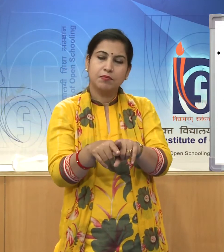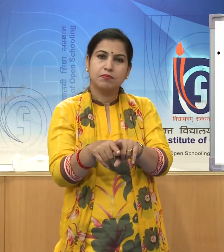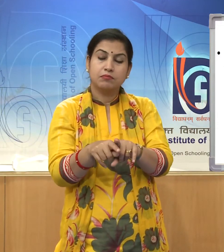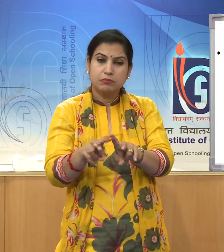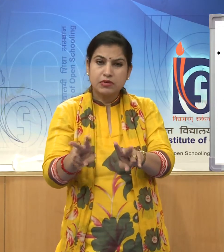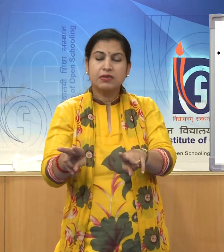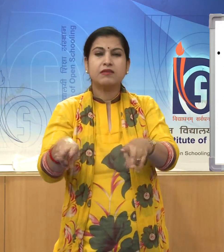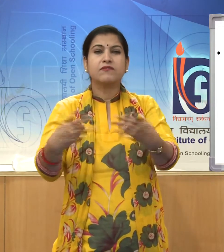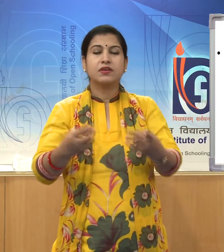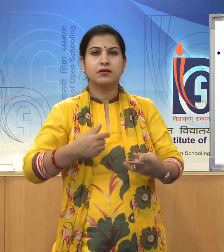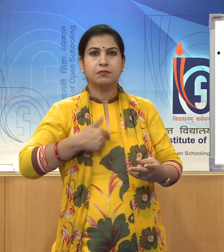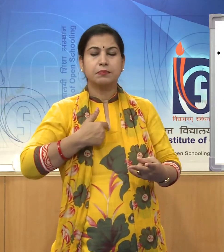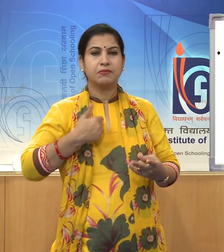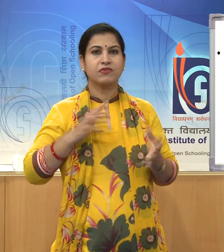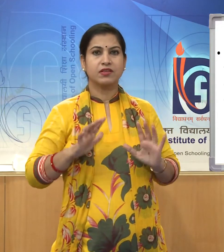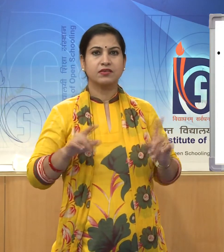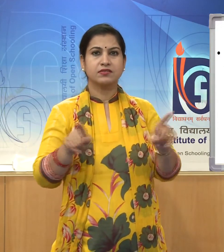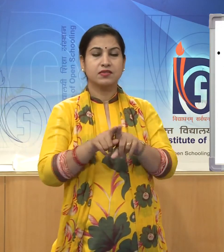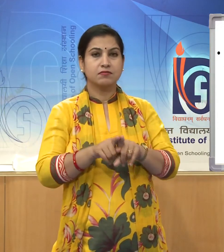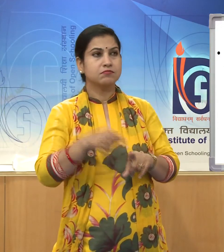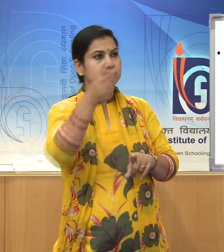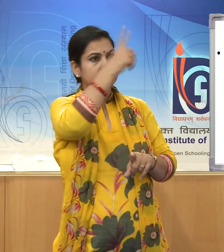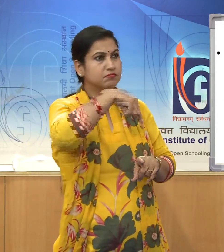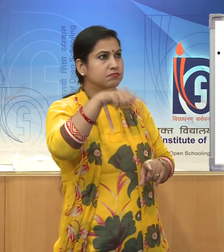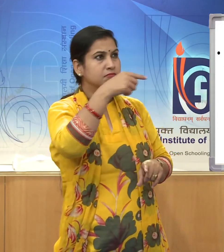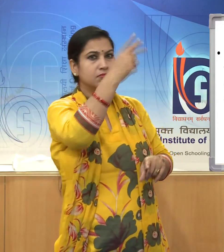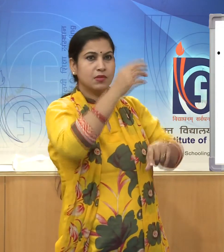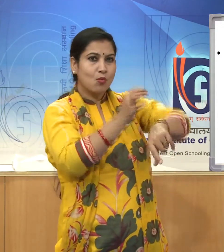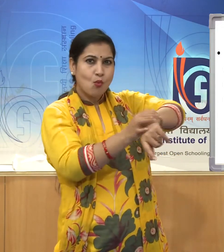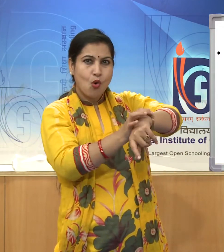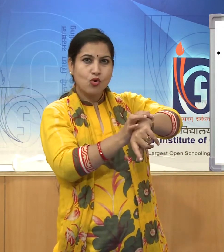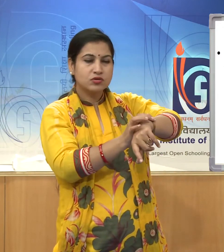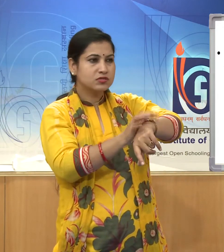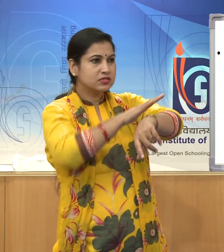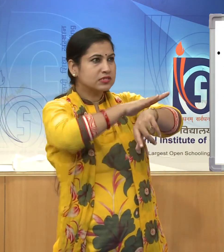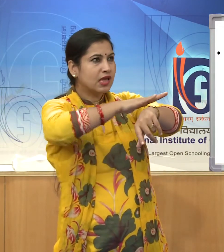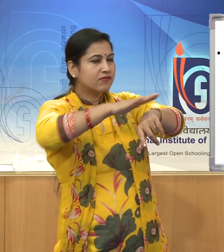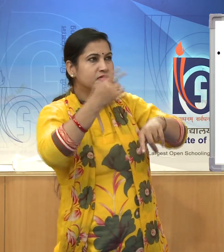create a jewel-like ornament covering the watch's surface.